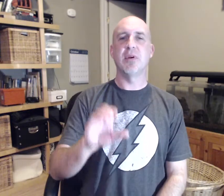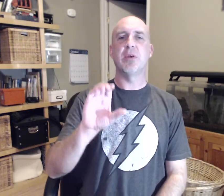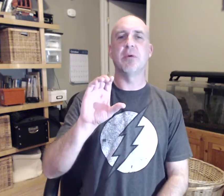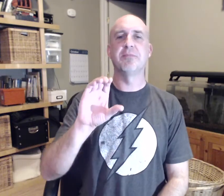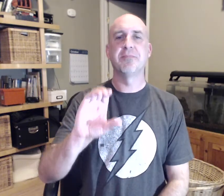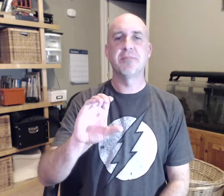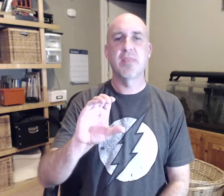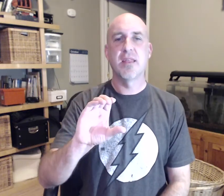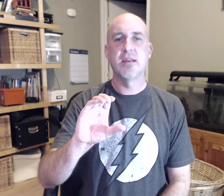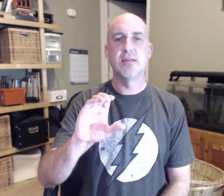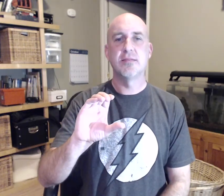we go.